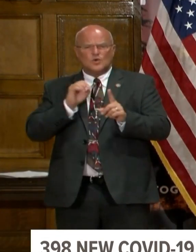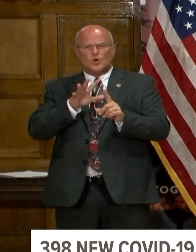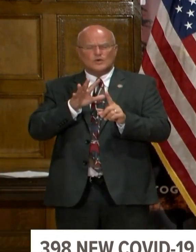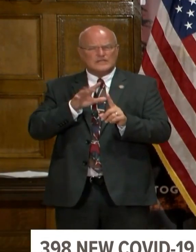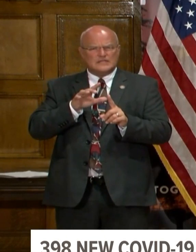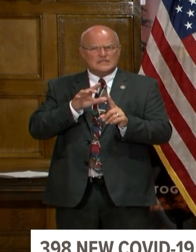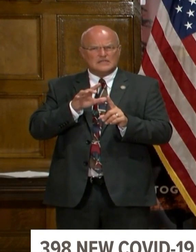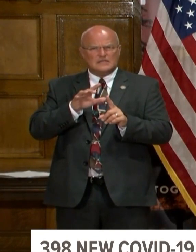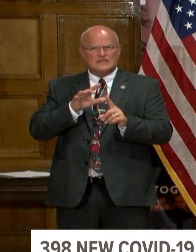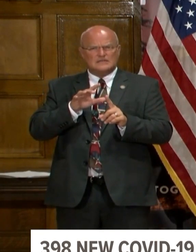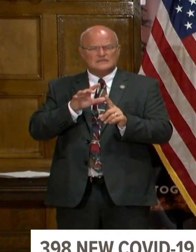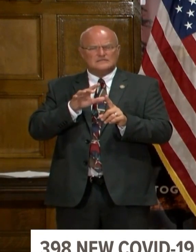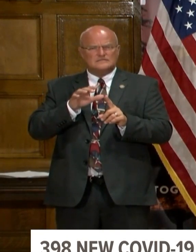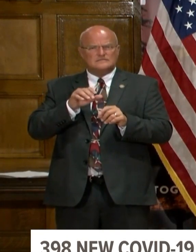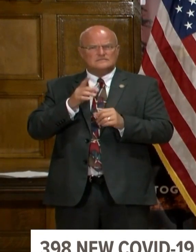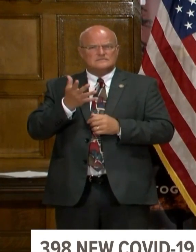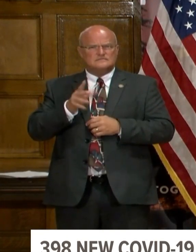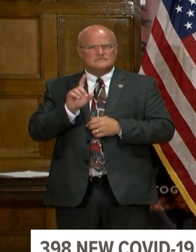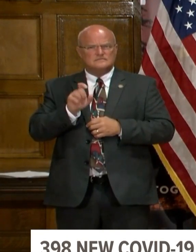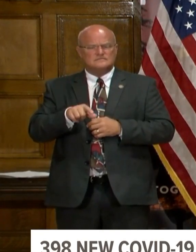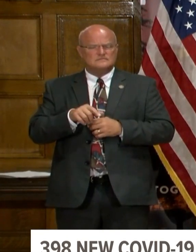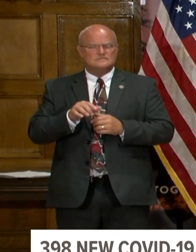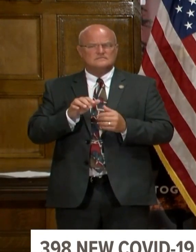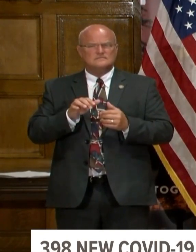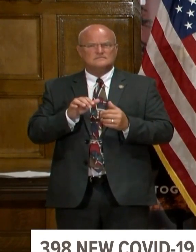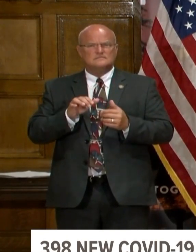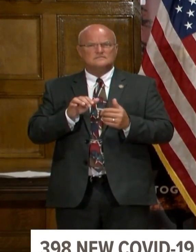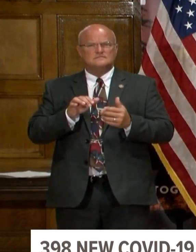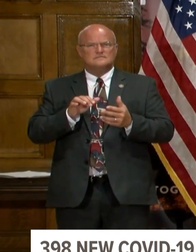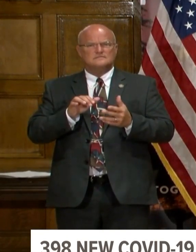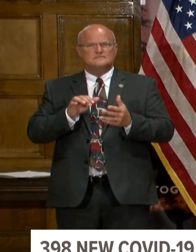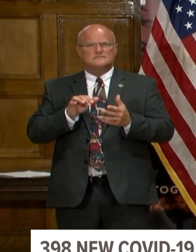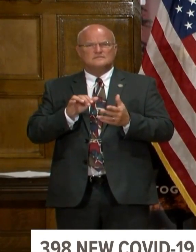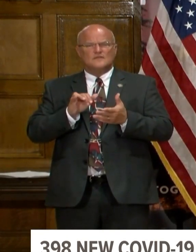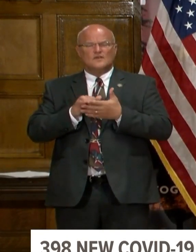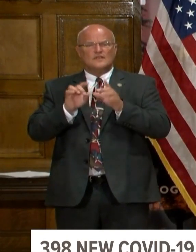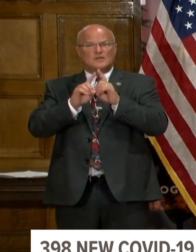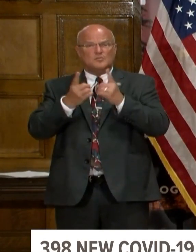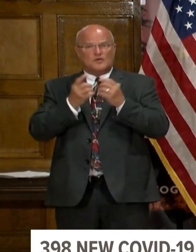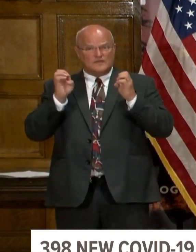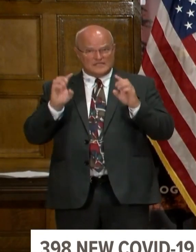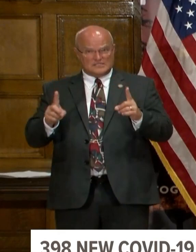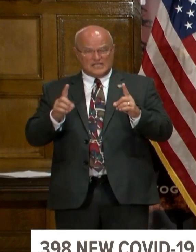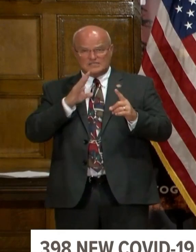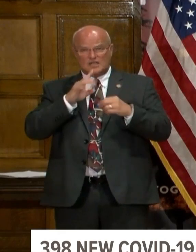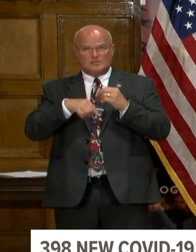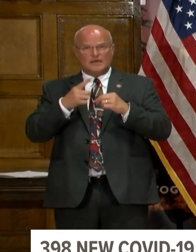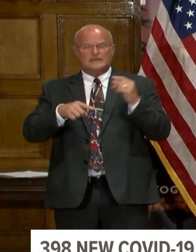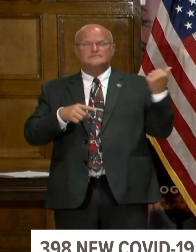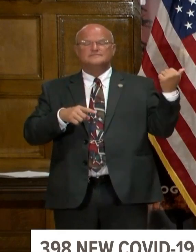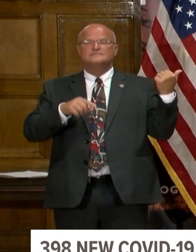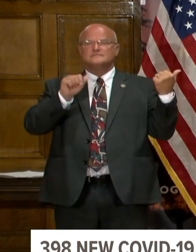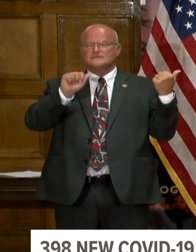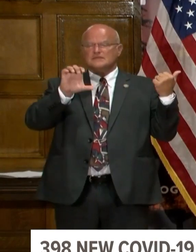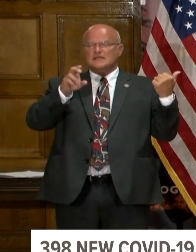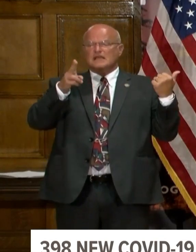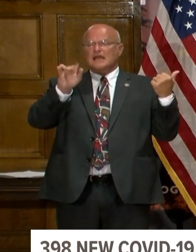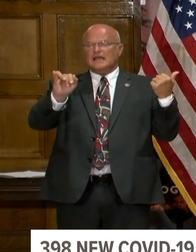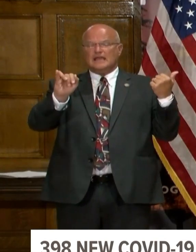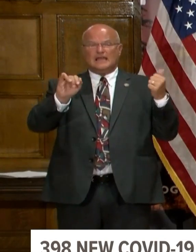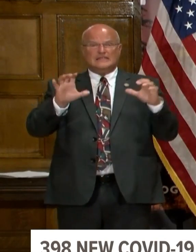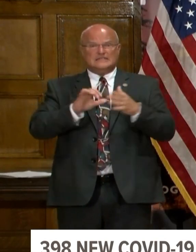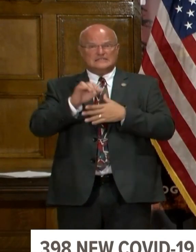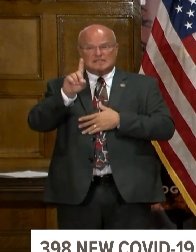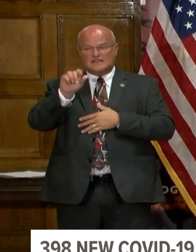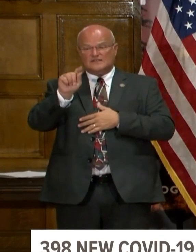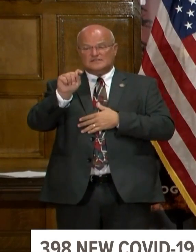school-oriented data that that the Department of Education spoke on? ACHI puts on there